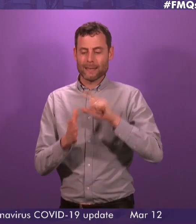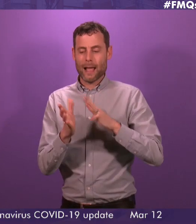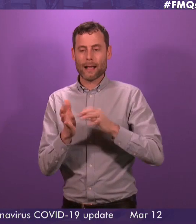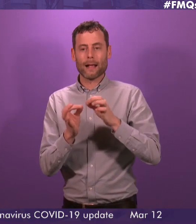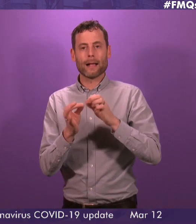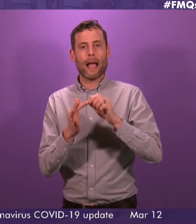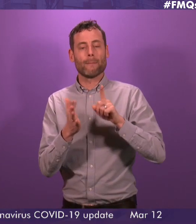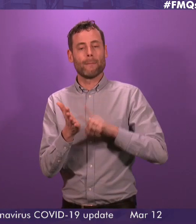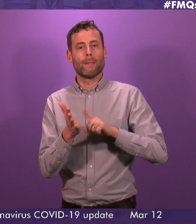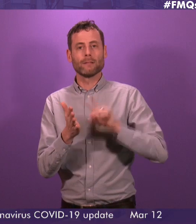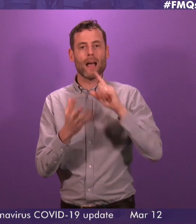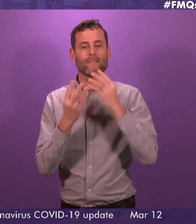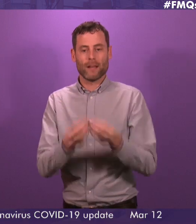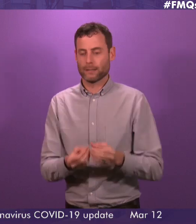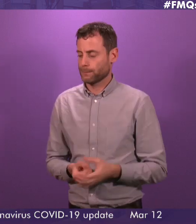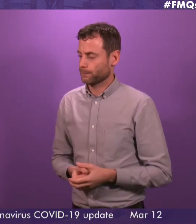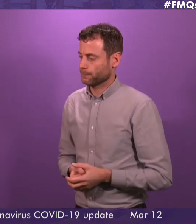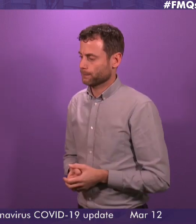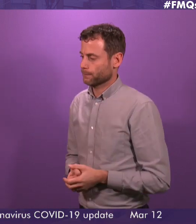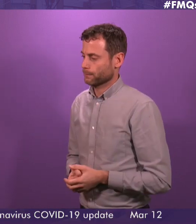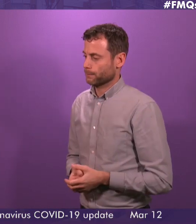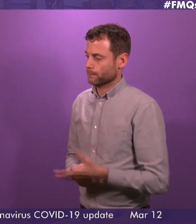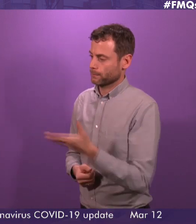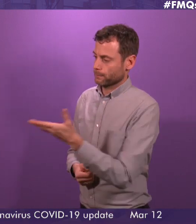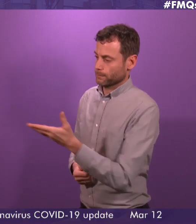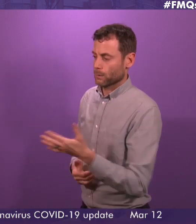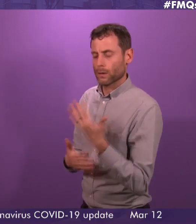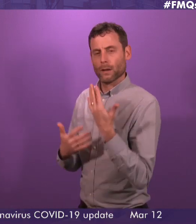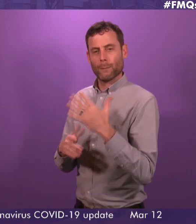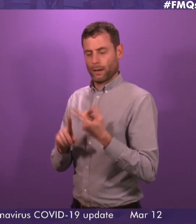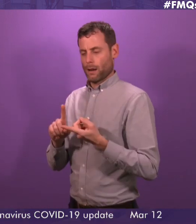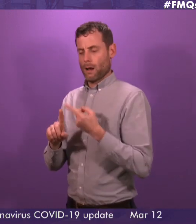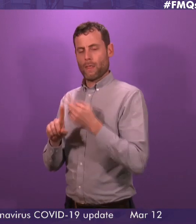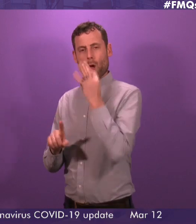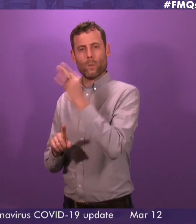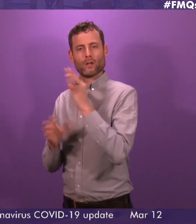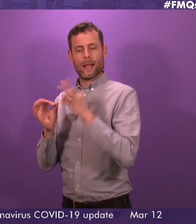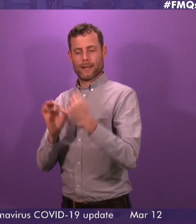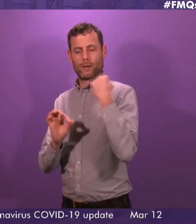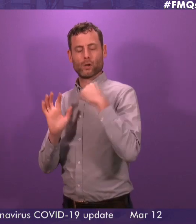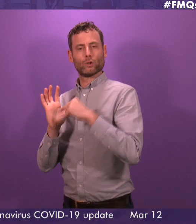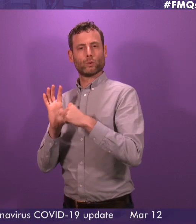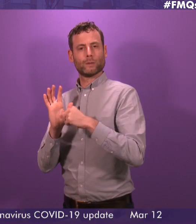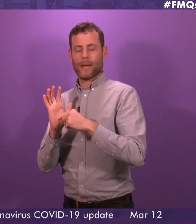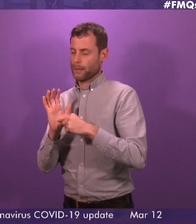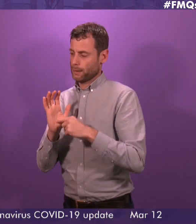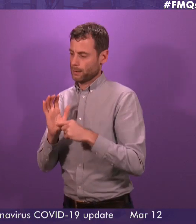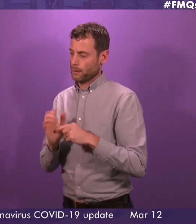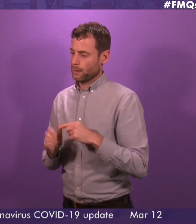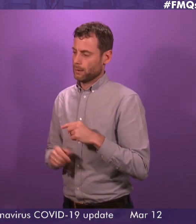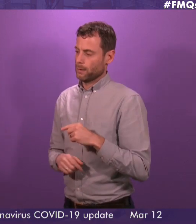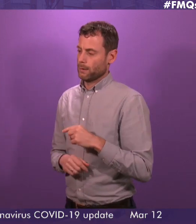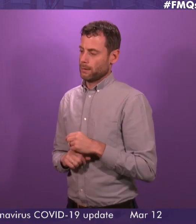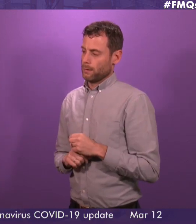followed by Daniel Johnson. Further to a question that was asked on Tuesday, can I ask the Health Secretary if we intend to require all